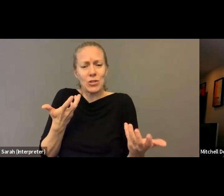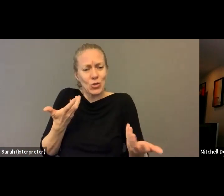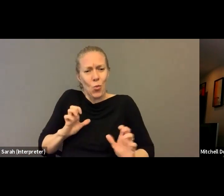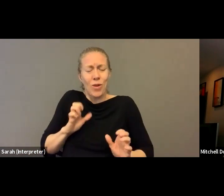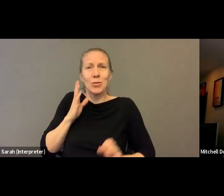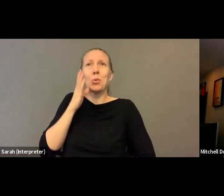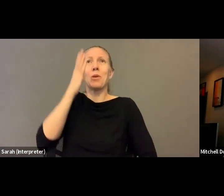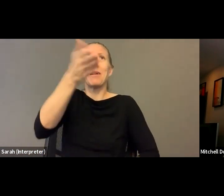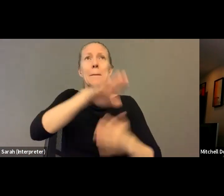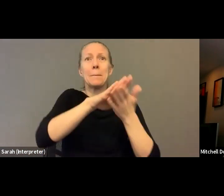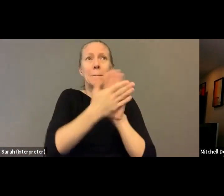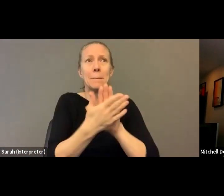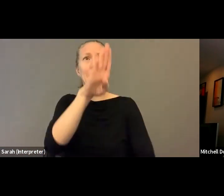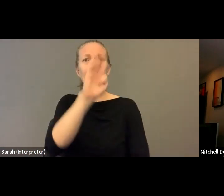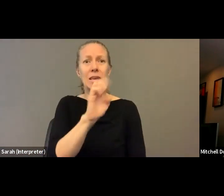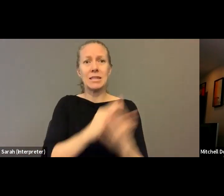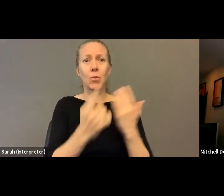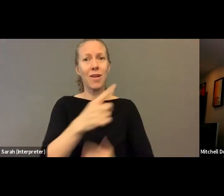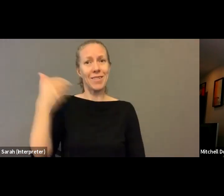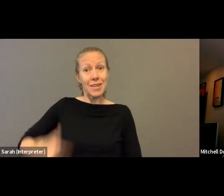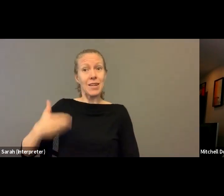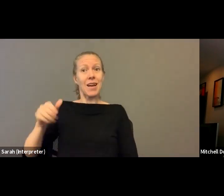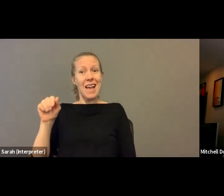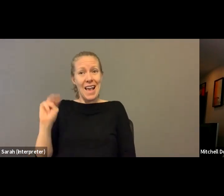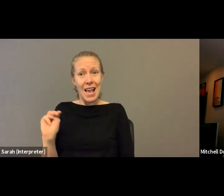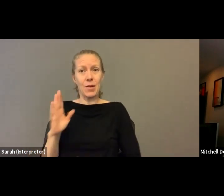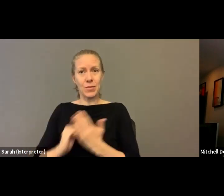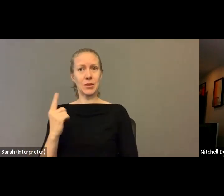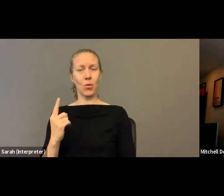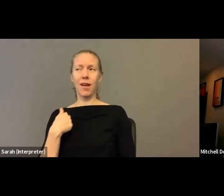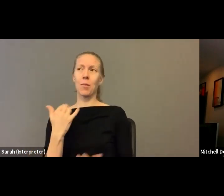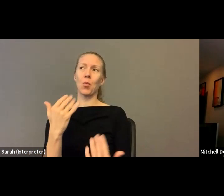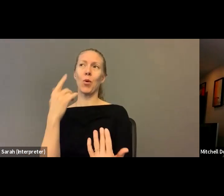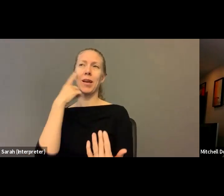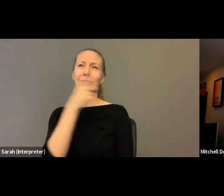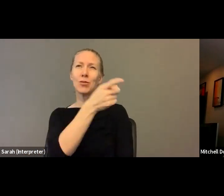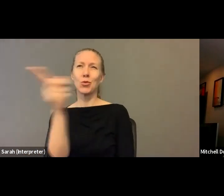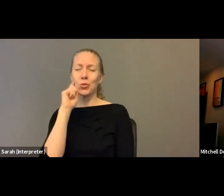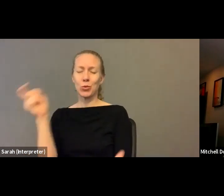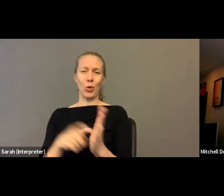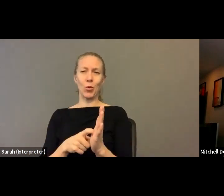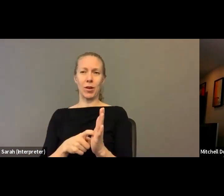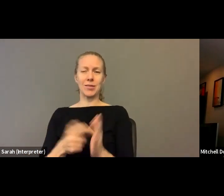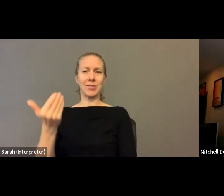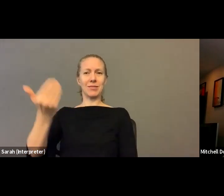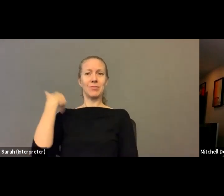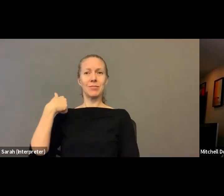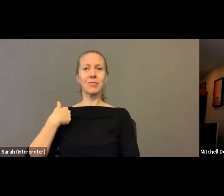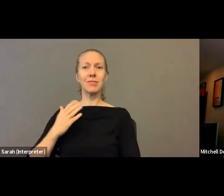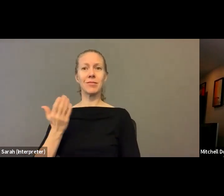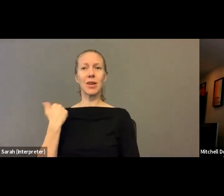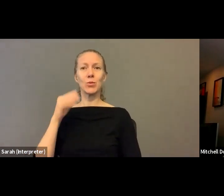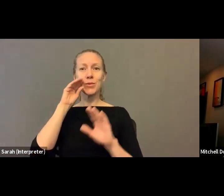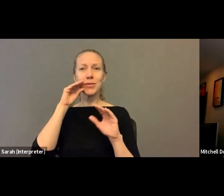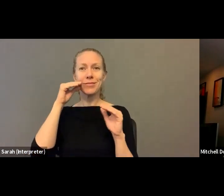somebody. I'm just waiting for you to notice. There was a time when I smiled, the curl of my lips a bow pulled